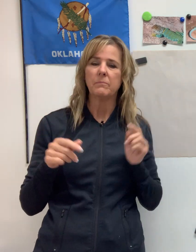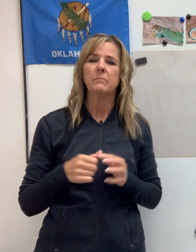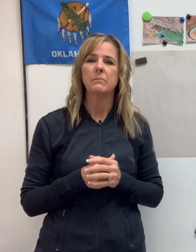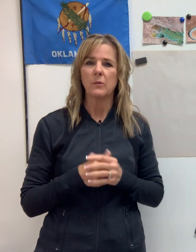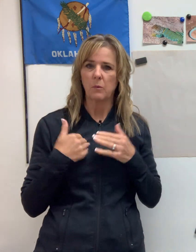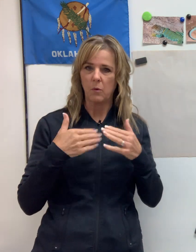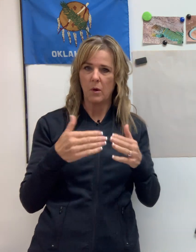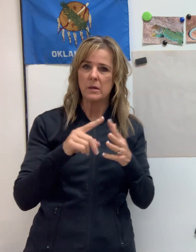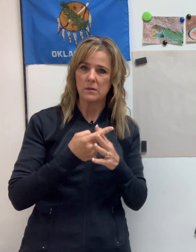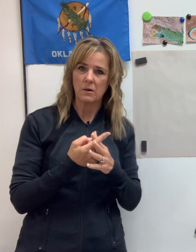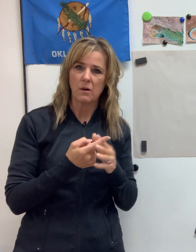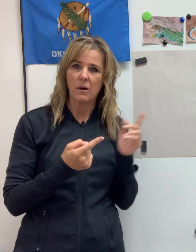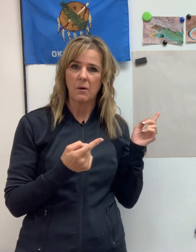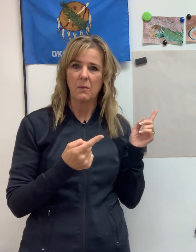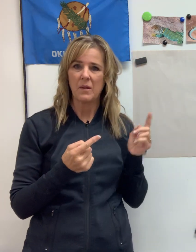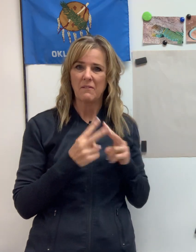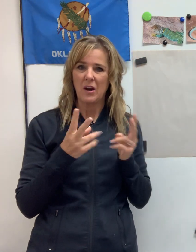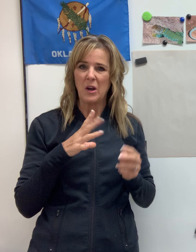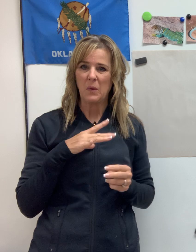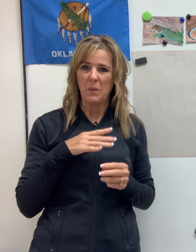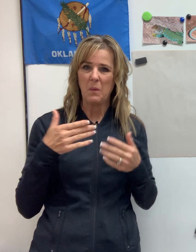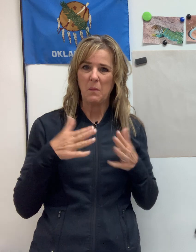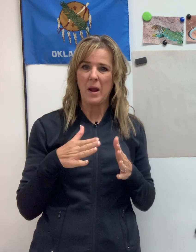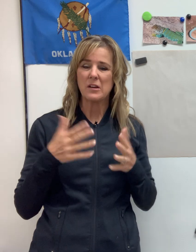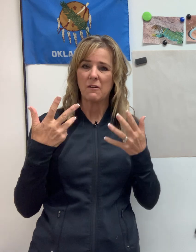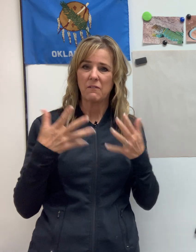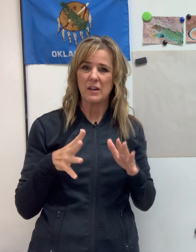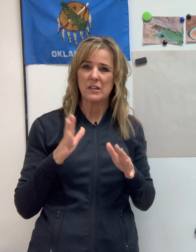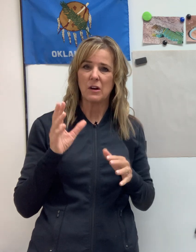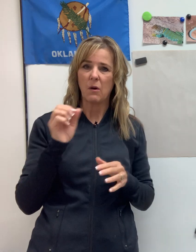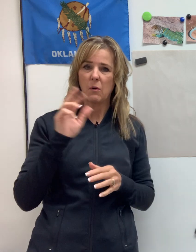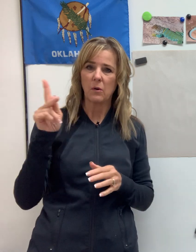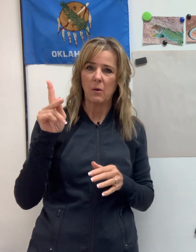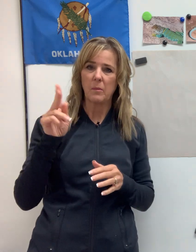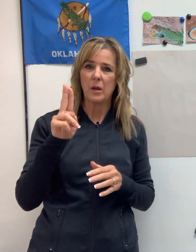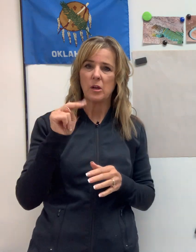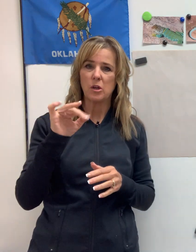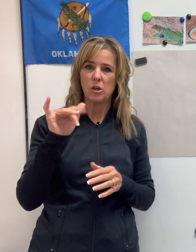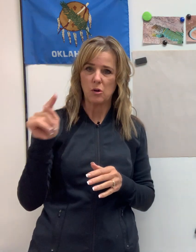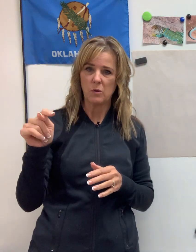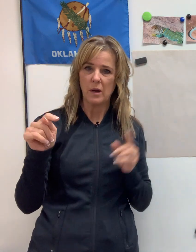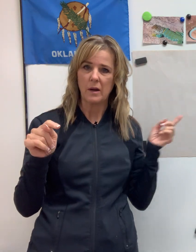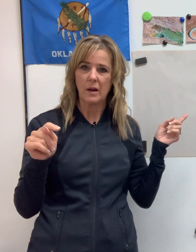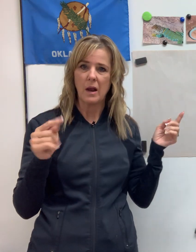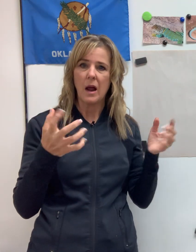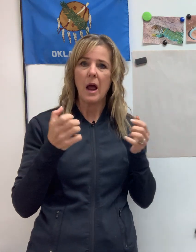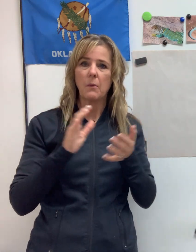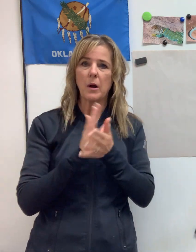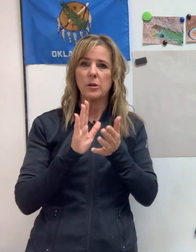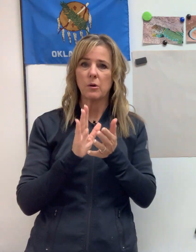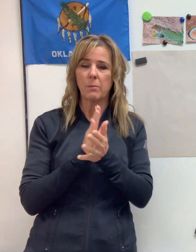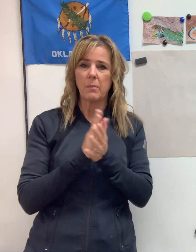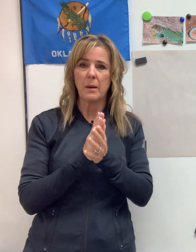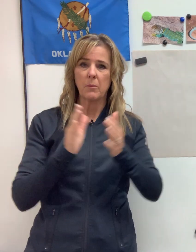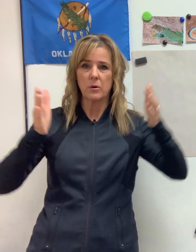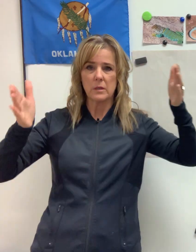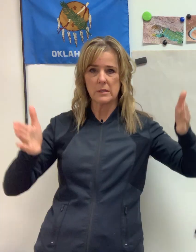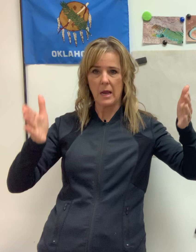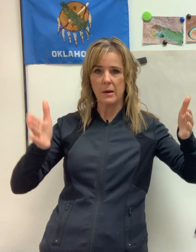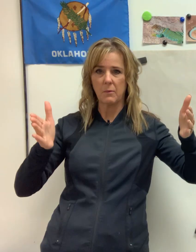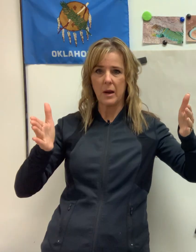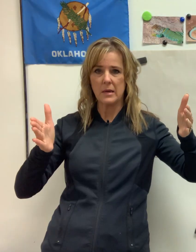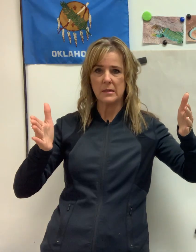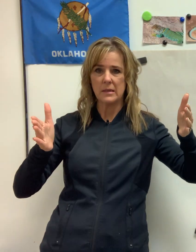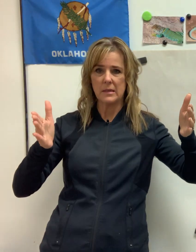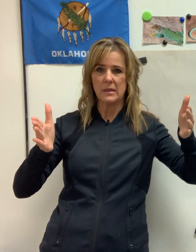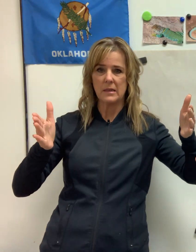ahead and get started though with this very cool way to finish up our Oklahoma unit. I want your paper sideways today, guys. It's much